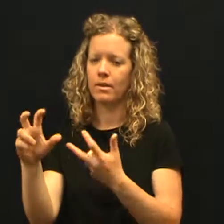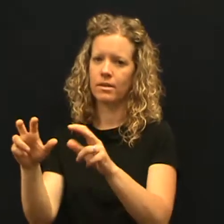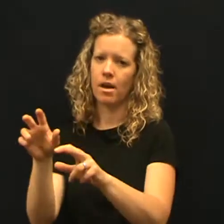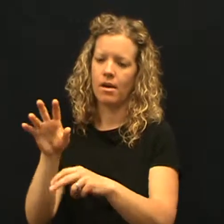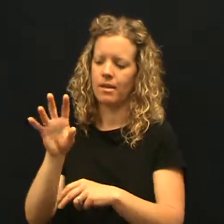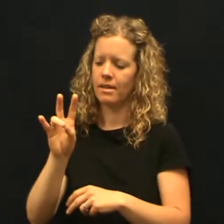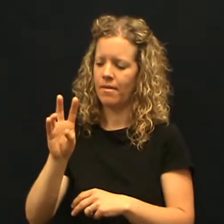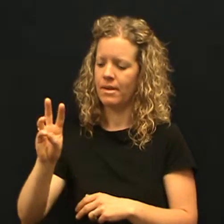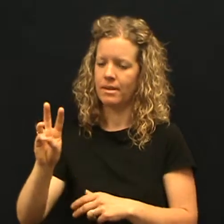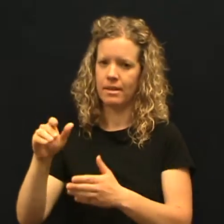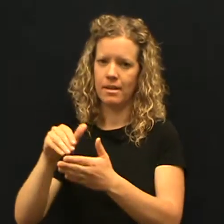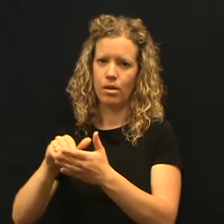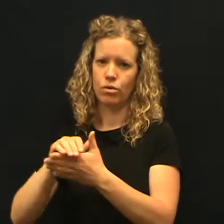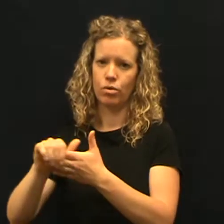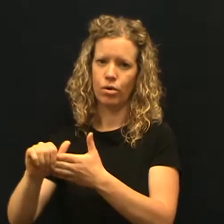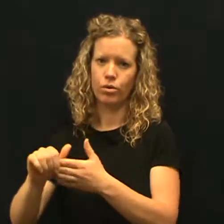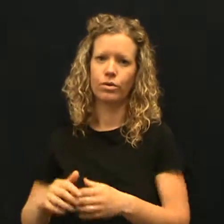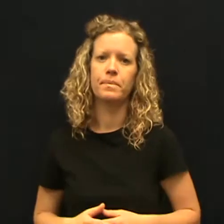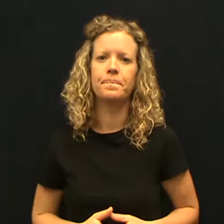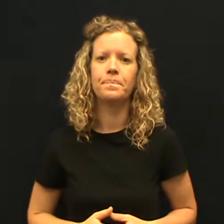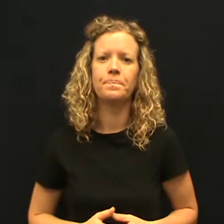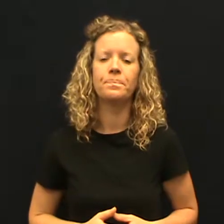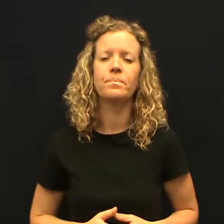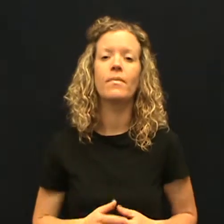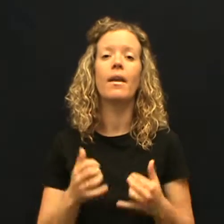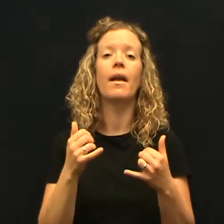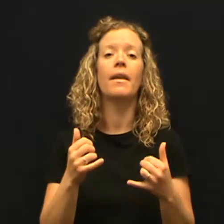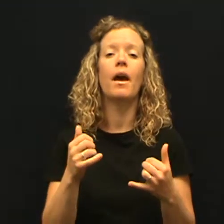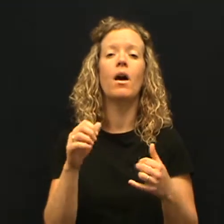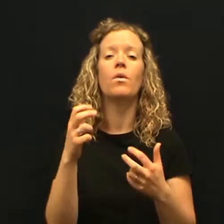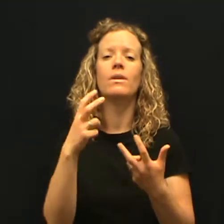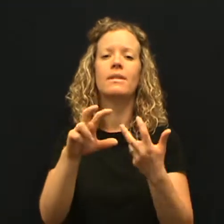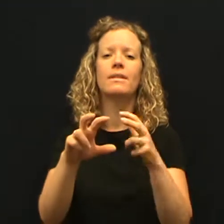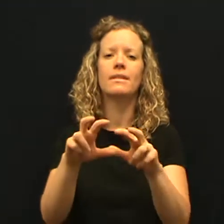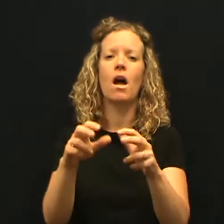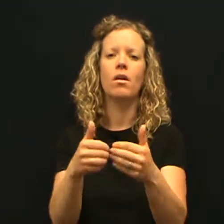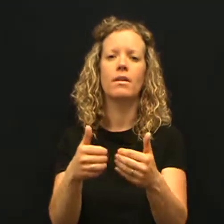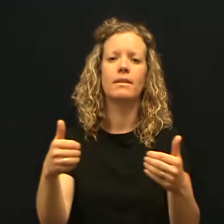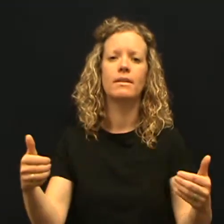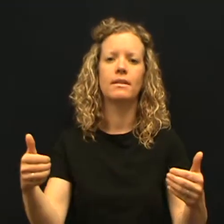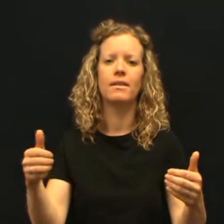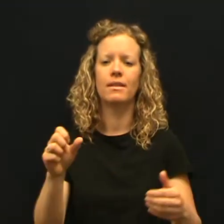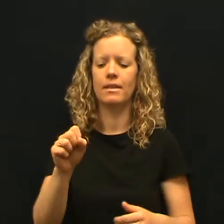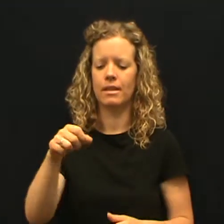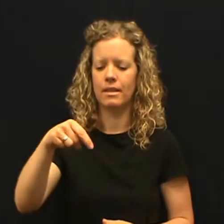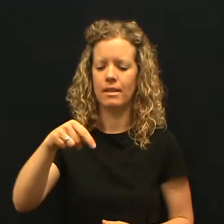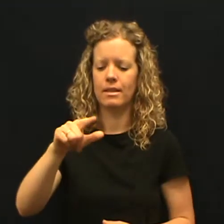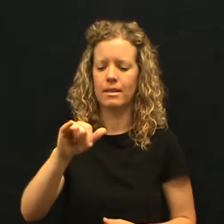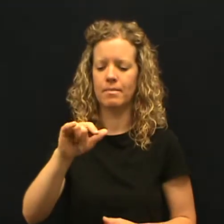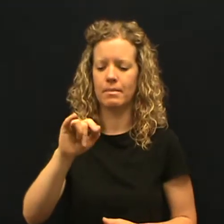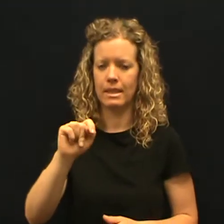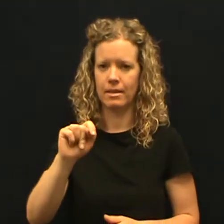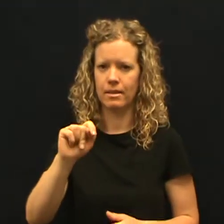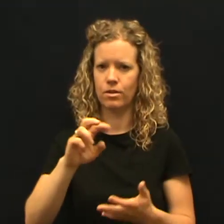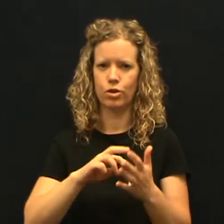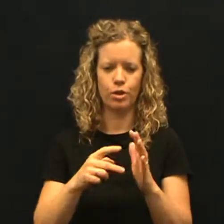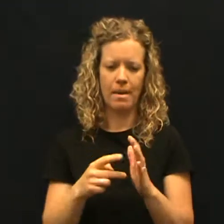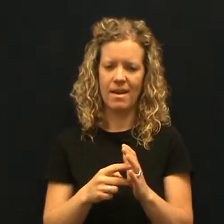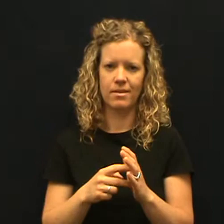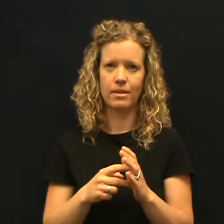So now let's take a look at a stock split. A stock split basically is just taking a pie. Let's say you have a pie